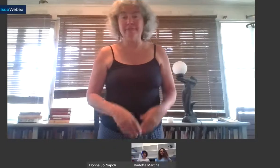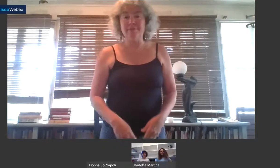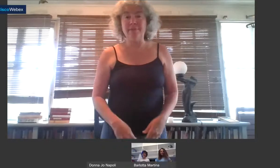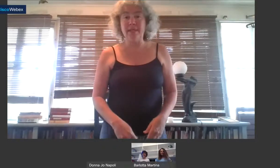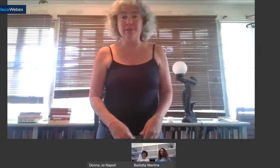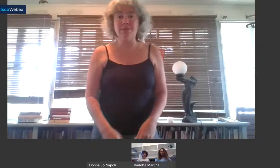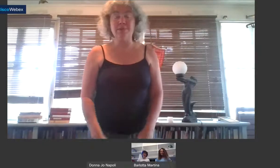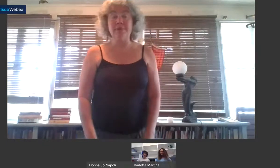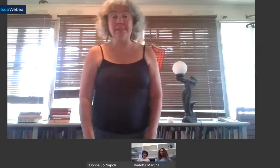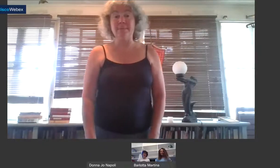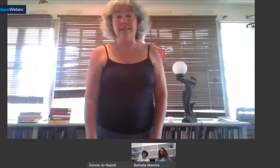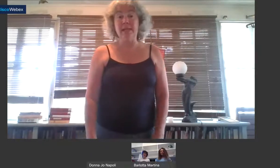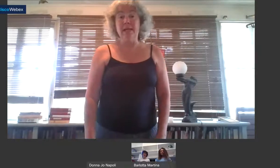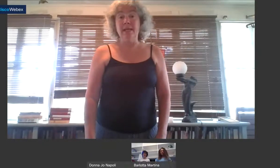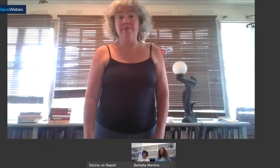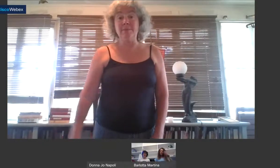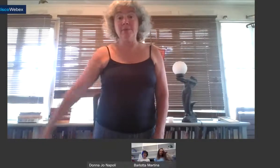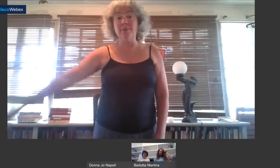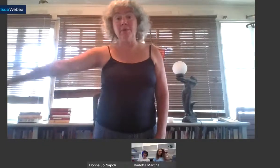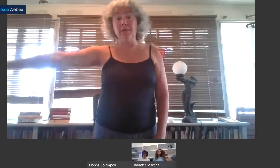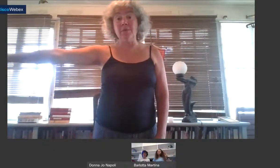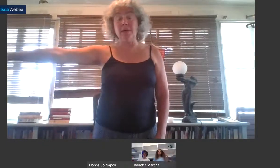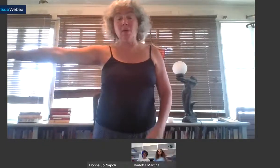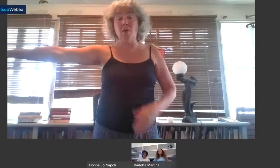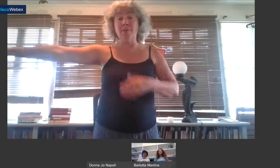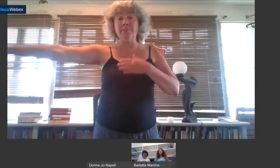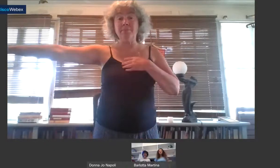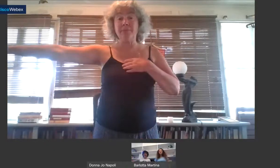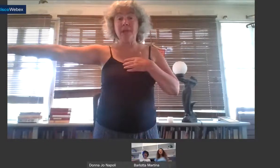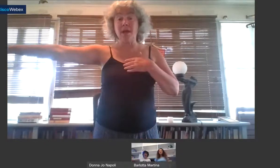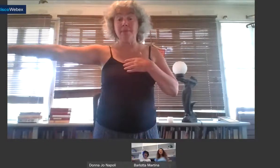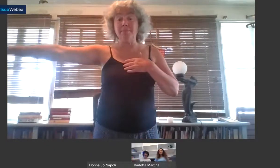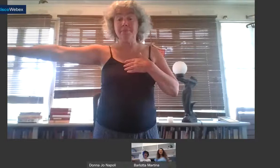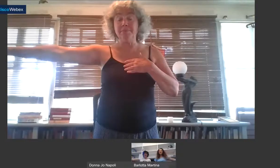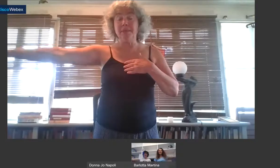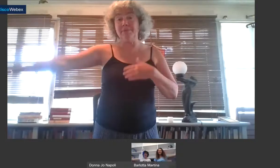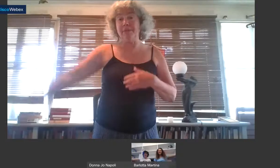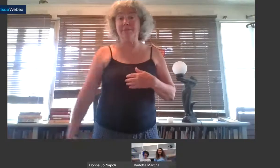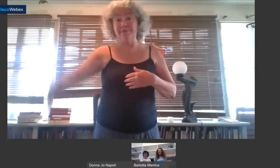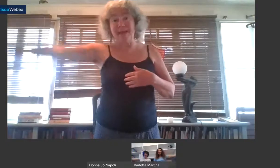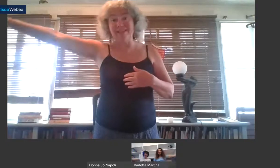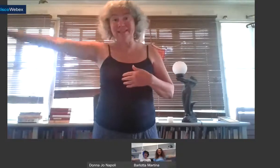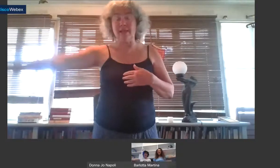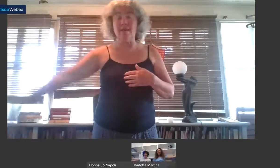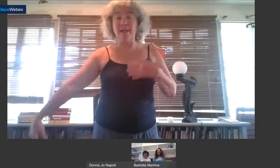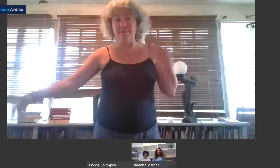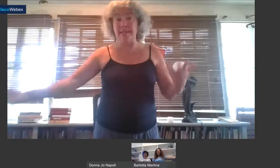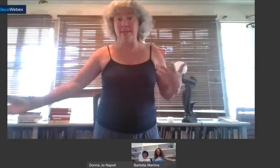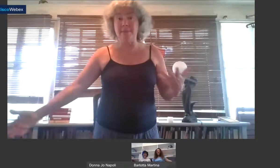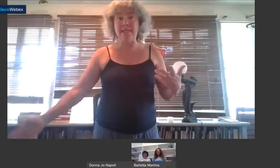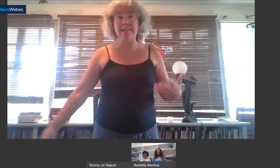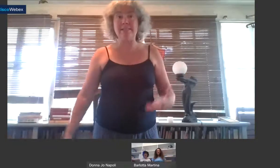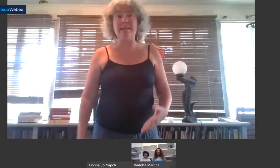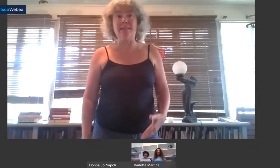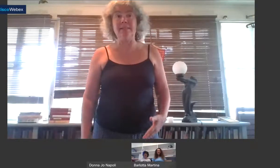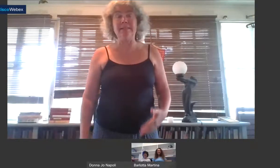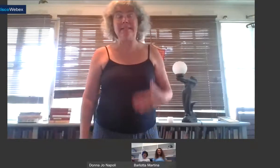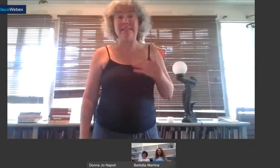different things. So, for example, if I move only one arm, if I do it fast enough, I may